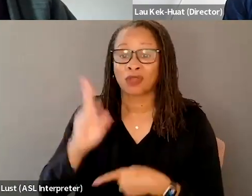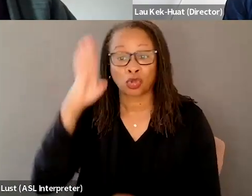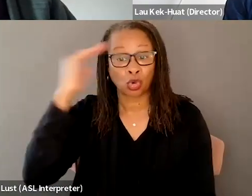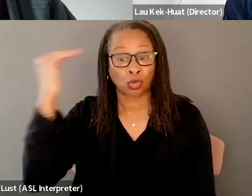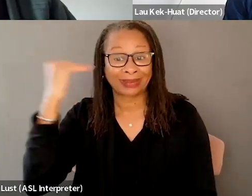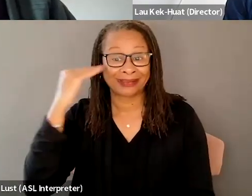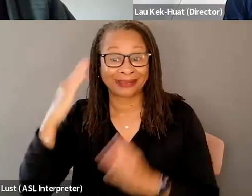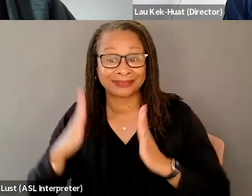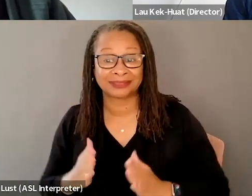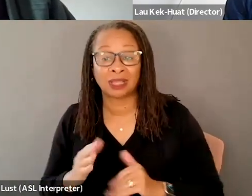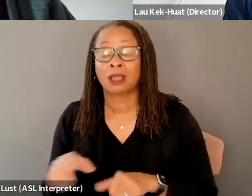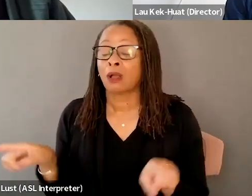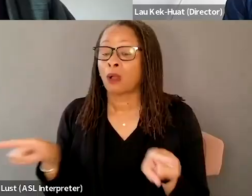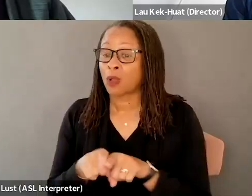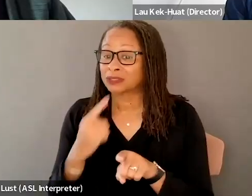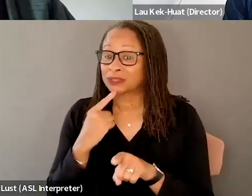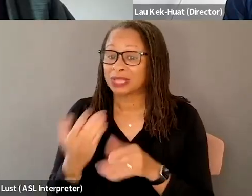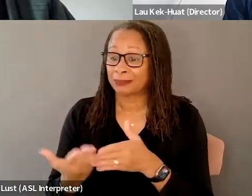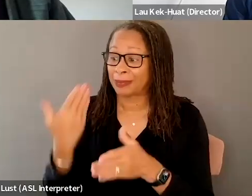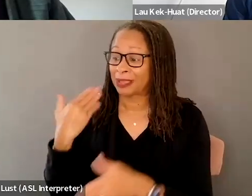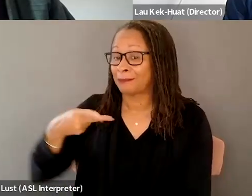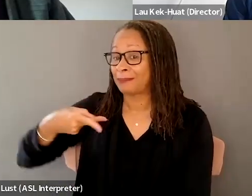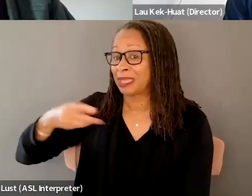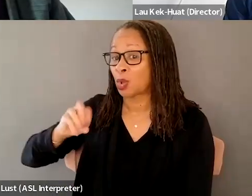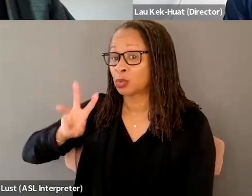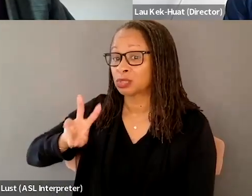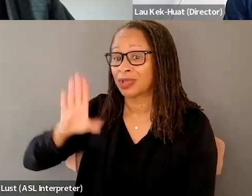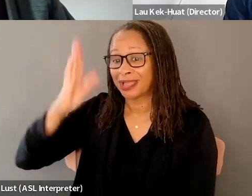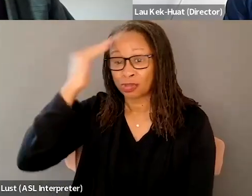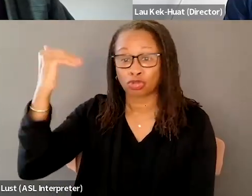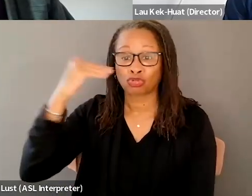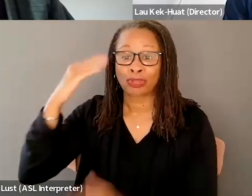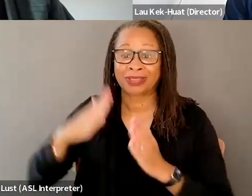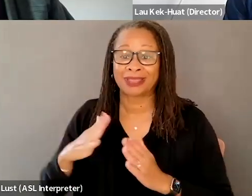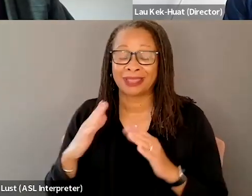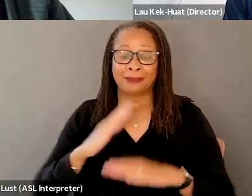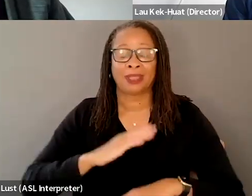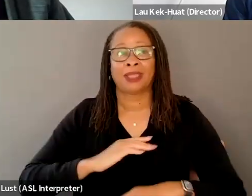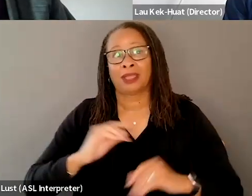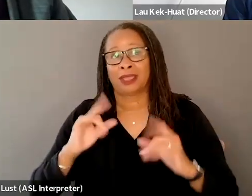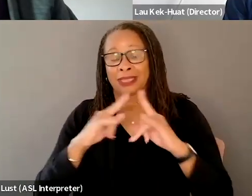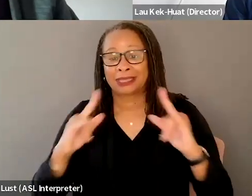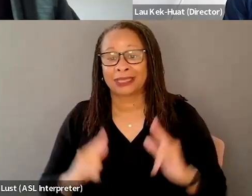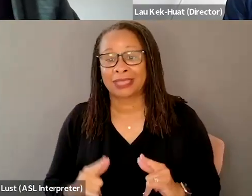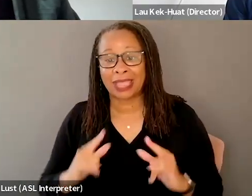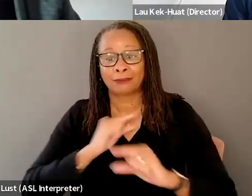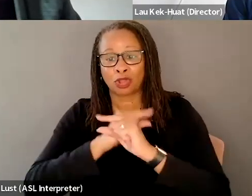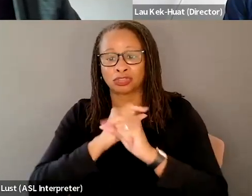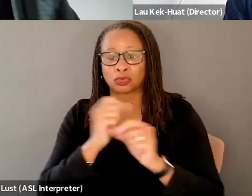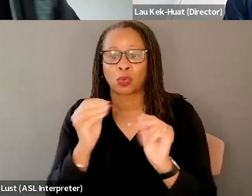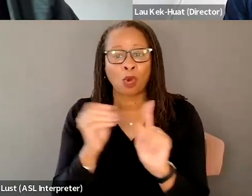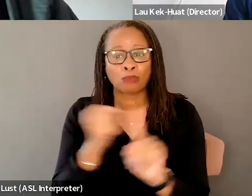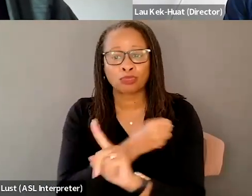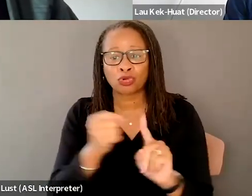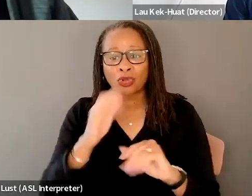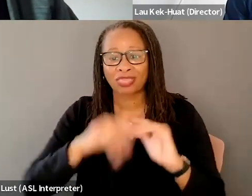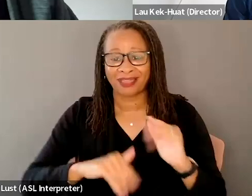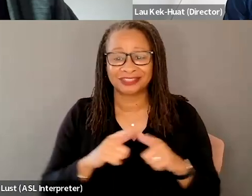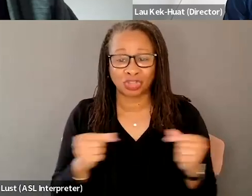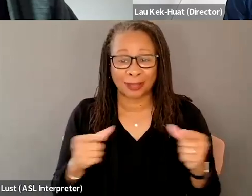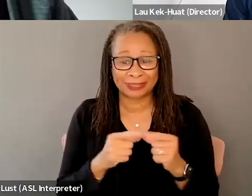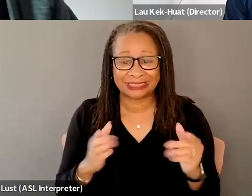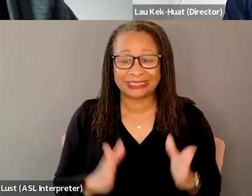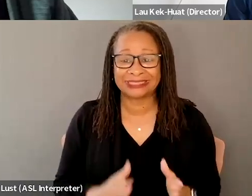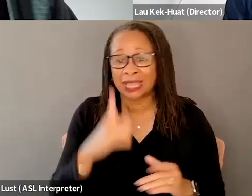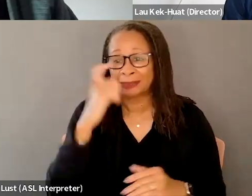it's often been said by former POWs that the Korean camp guards were even more brutal than the Japanese because they themselves were